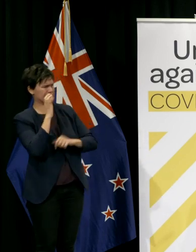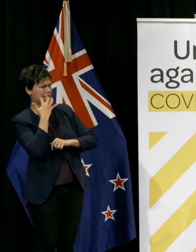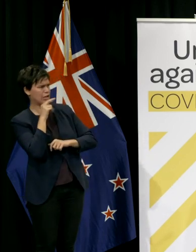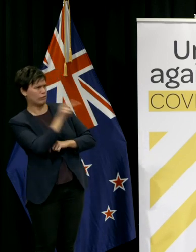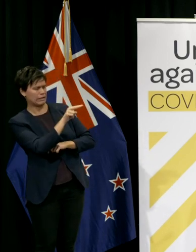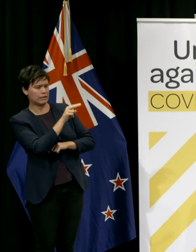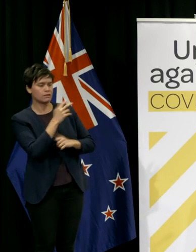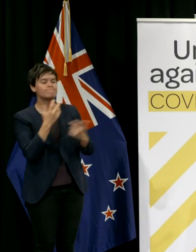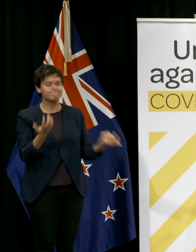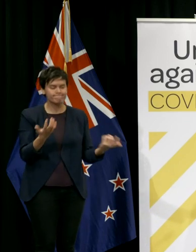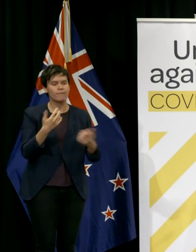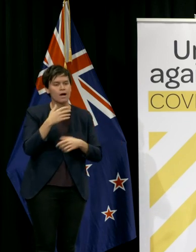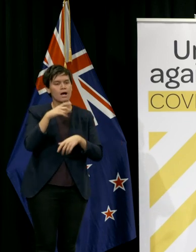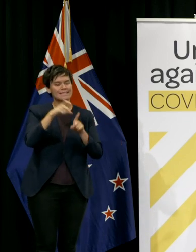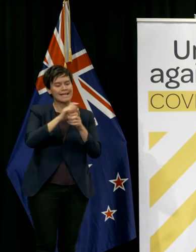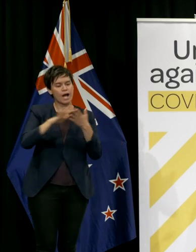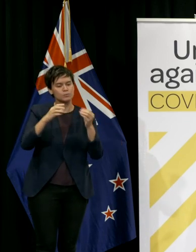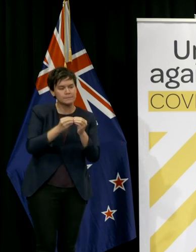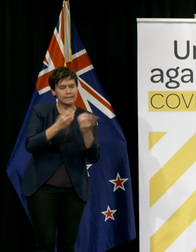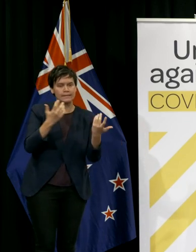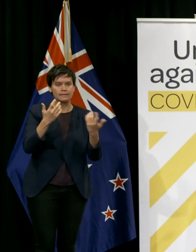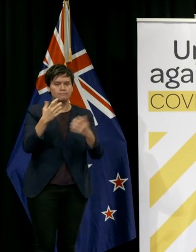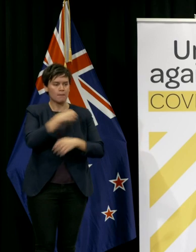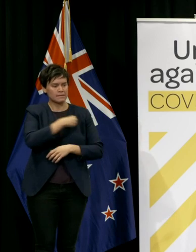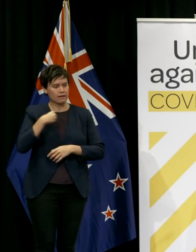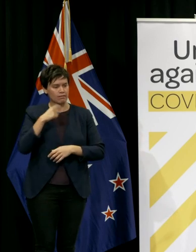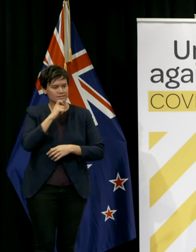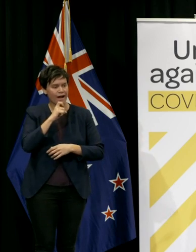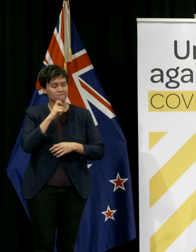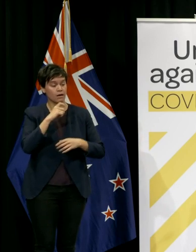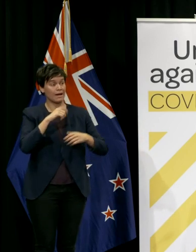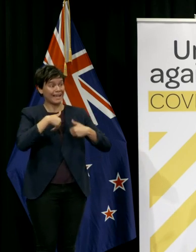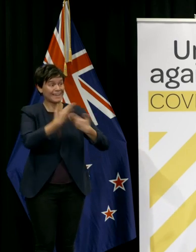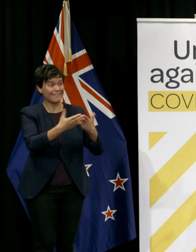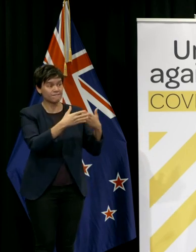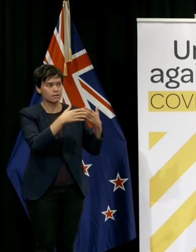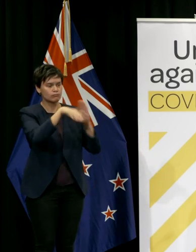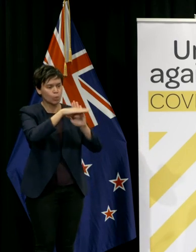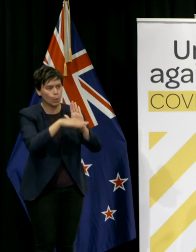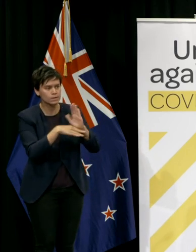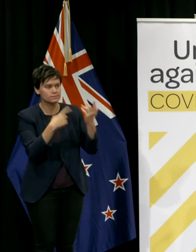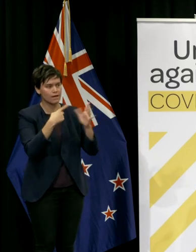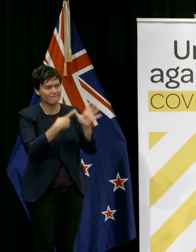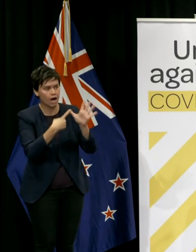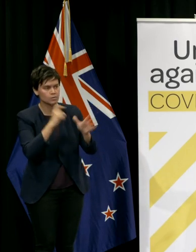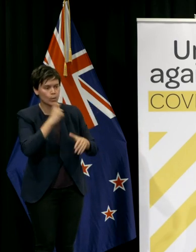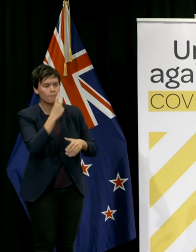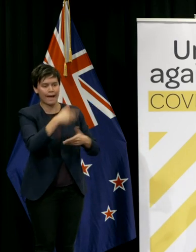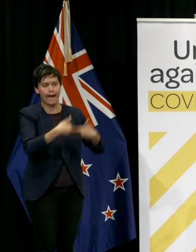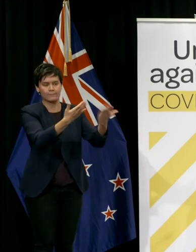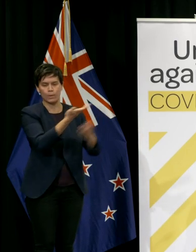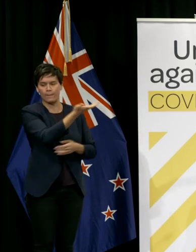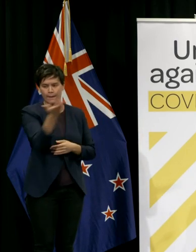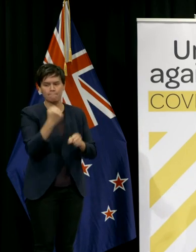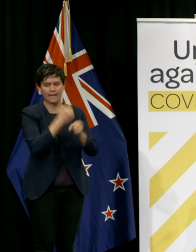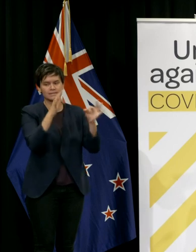boards will make the right decisions on that. However, I will say we will provide guidance. How difficult are the wide number of symptoms